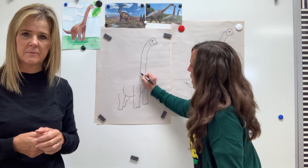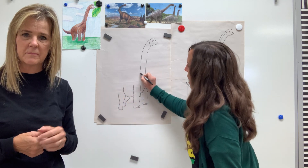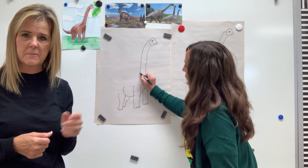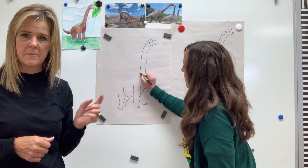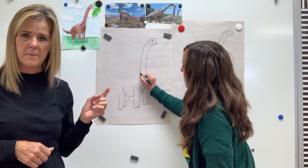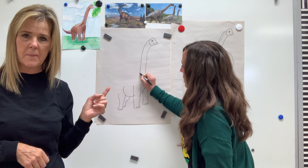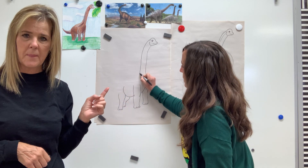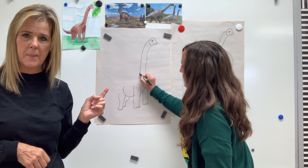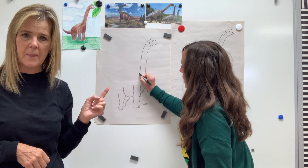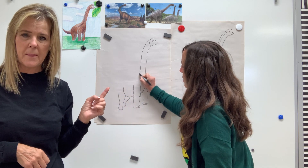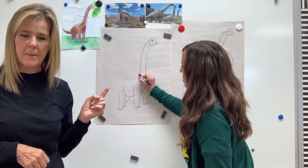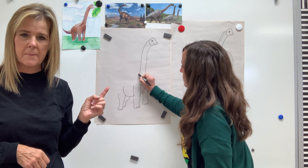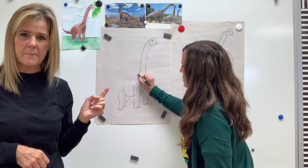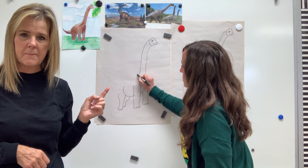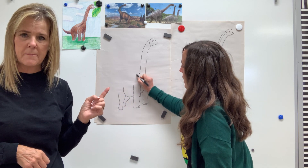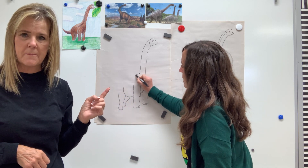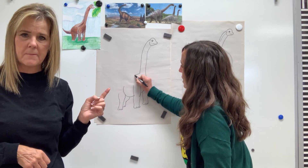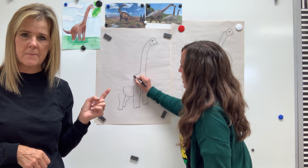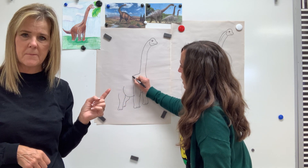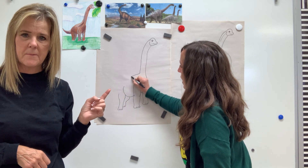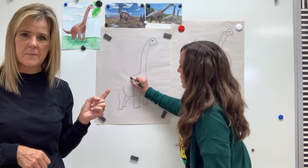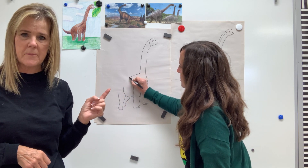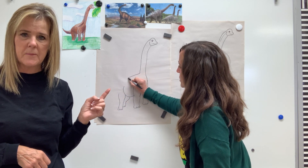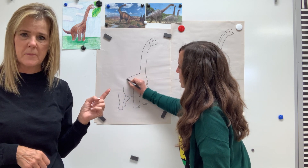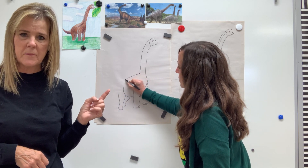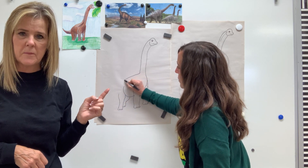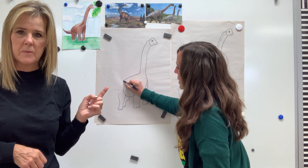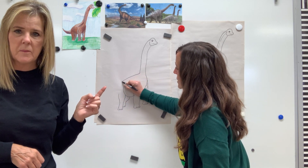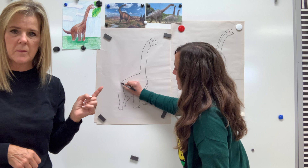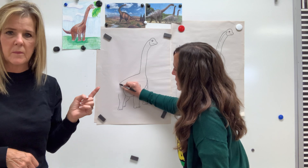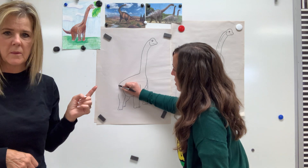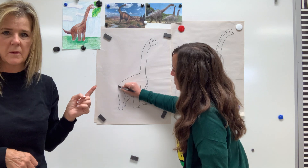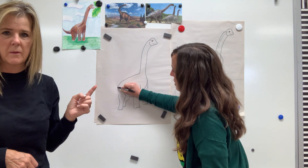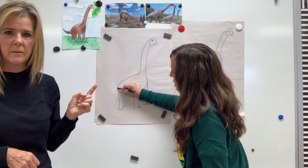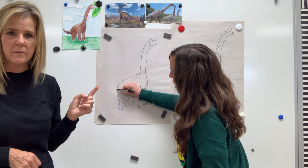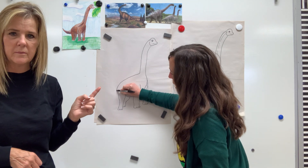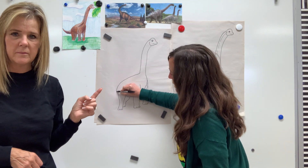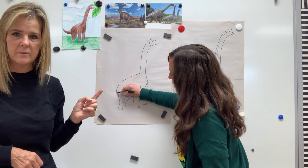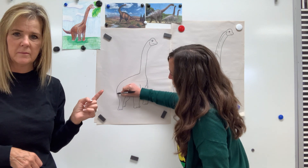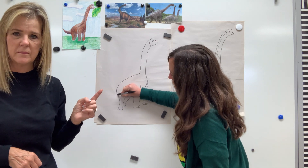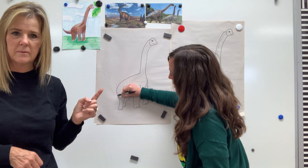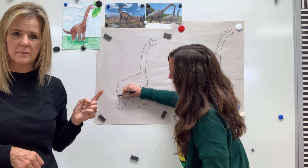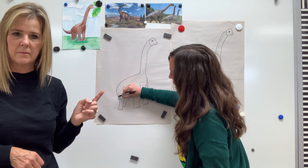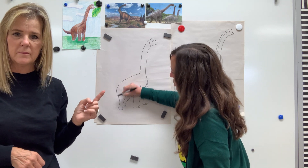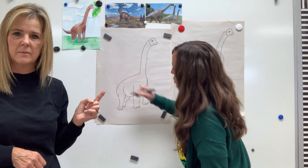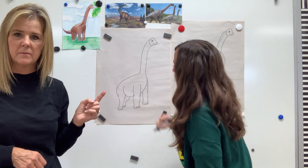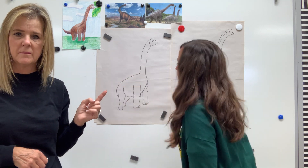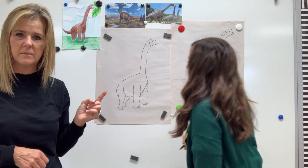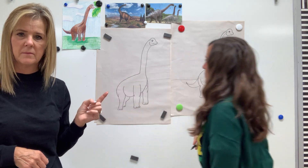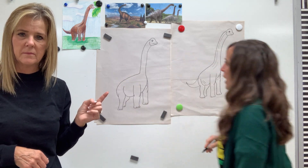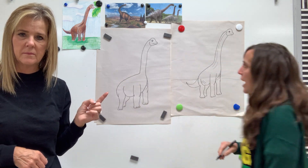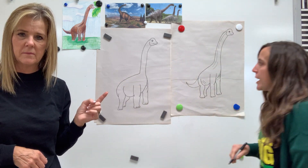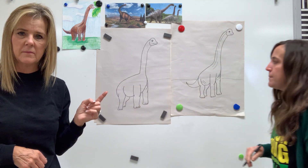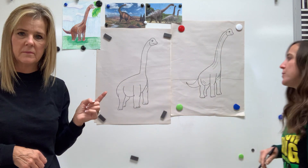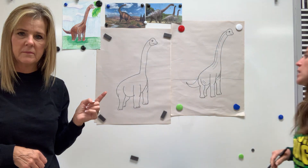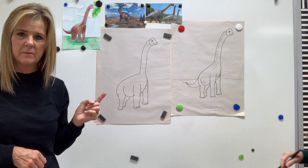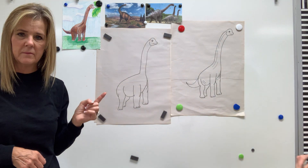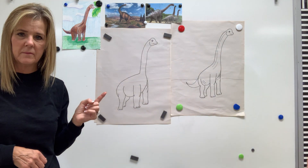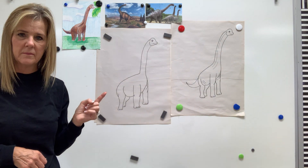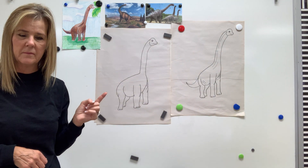slightly. I'm gonna keep that curve to it, and I'm just gonna bring it down, and it's going to touch,